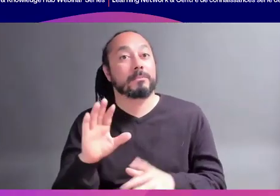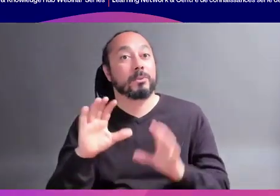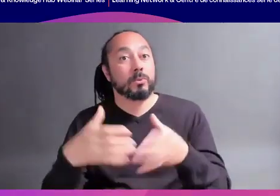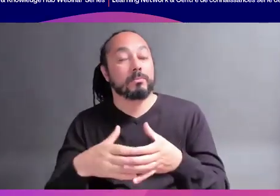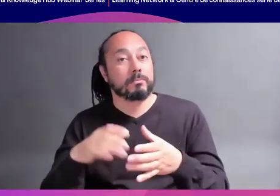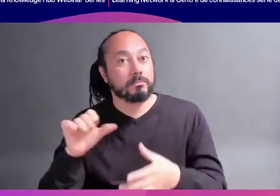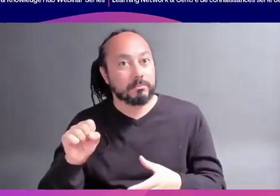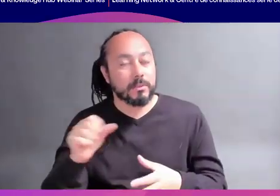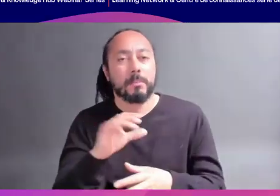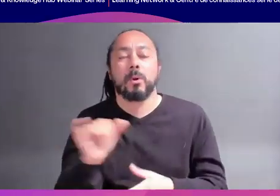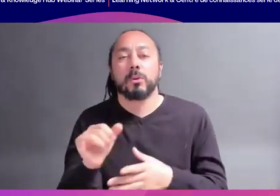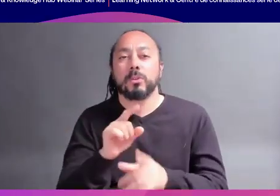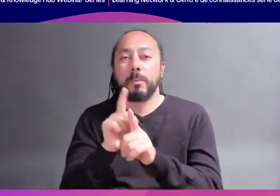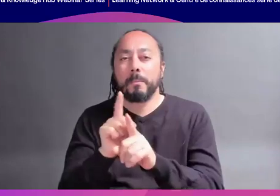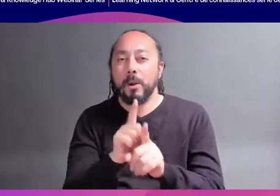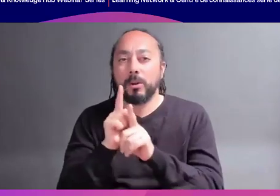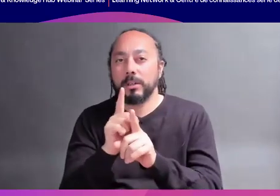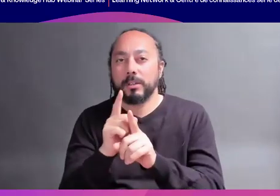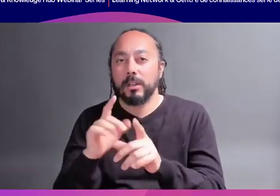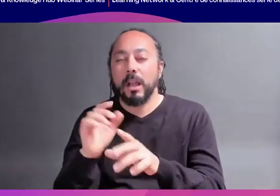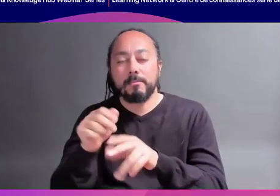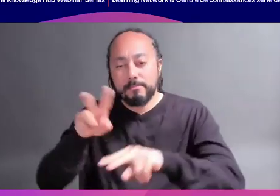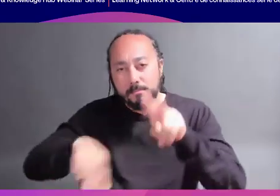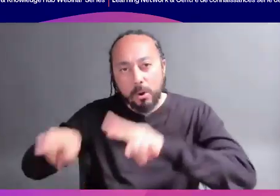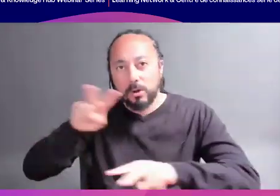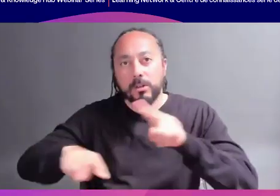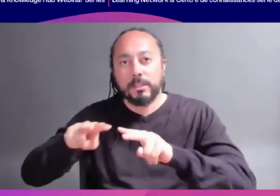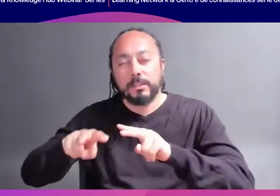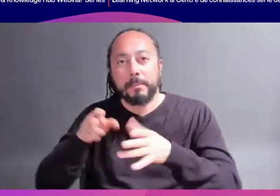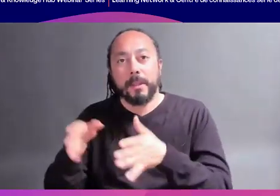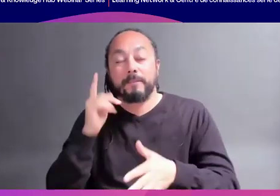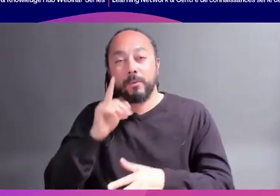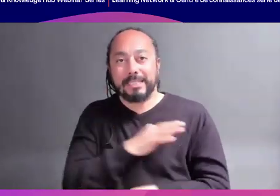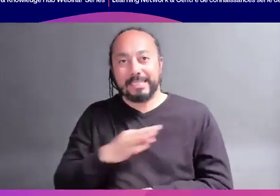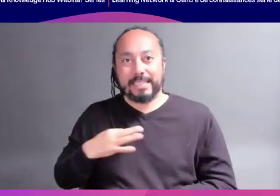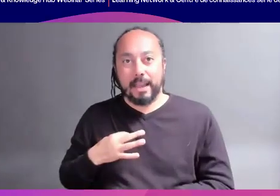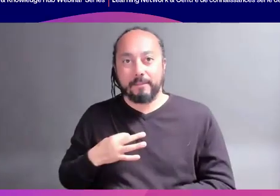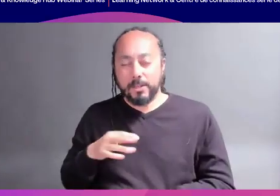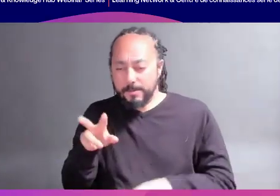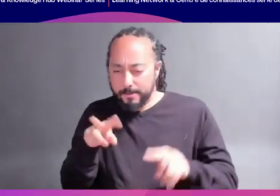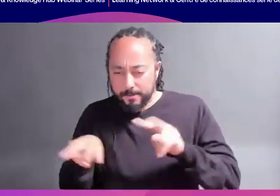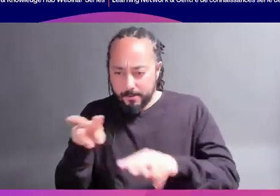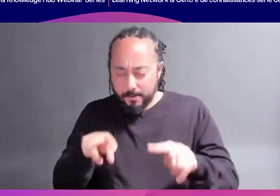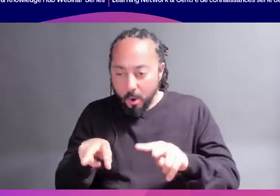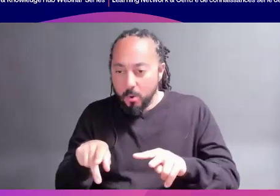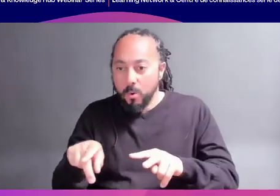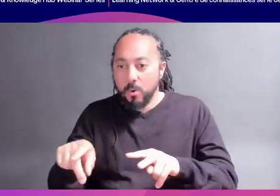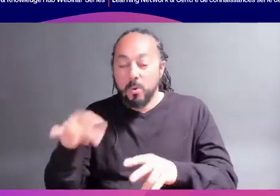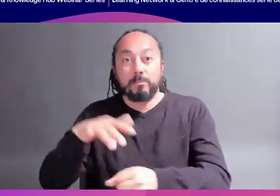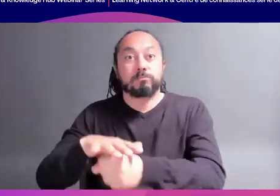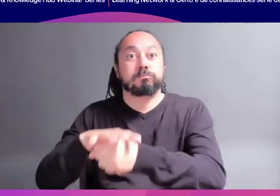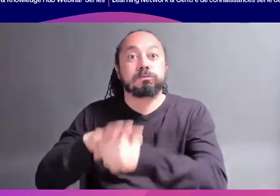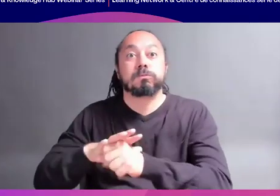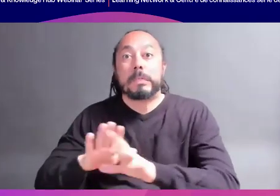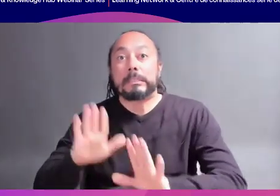also developed a monitoring protocol for our staff to use so that we could watch for signs of distress in the text. And I have to